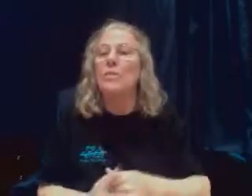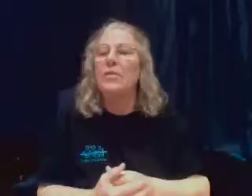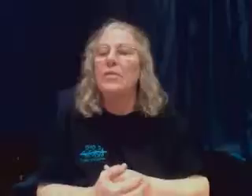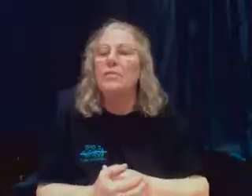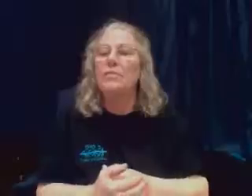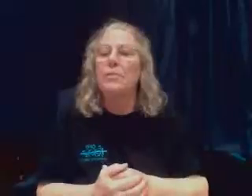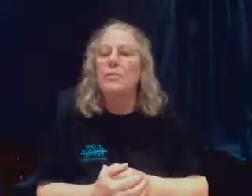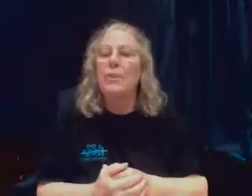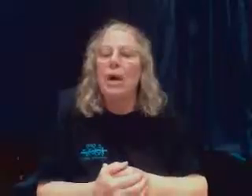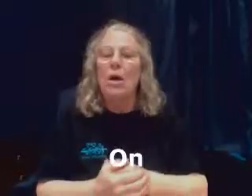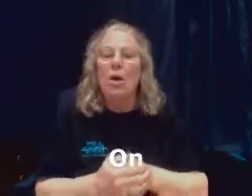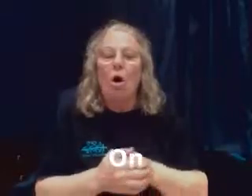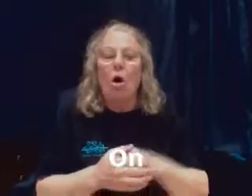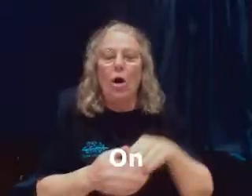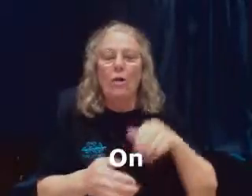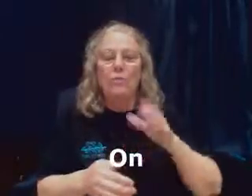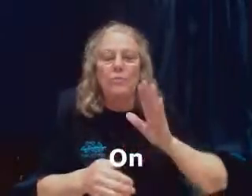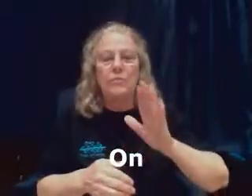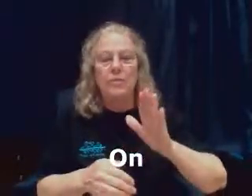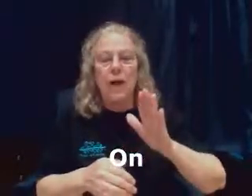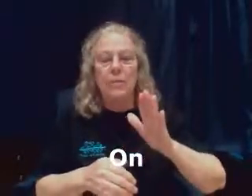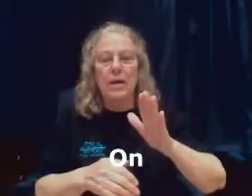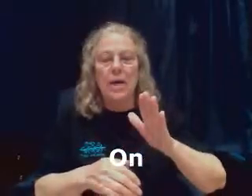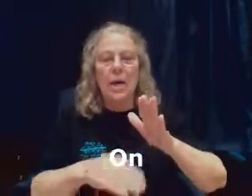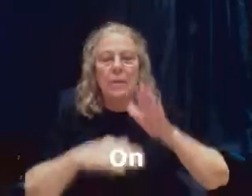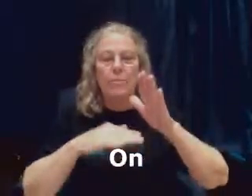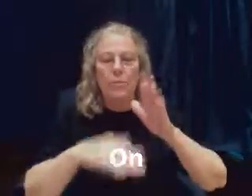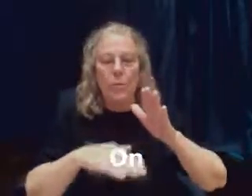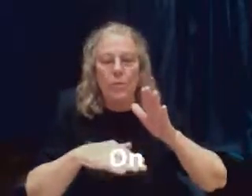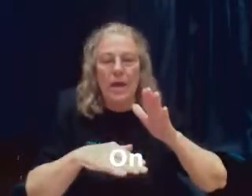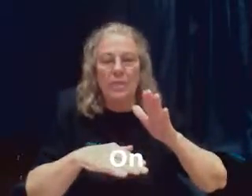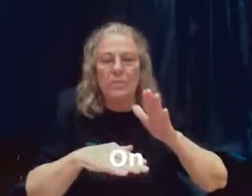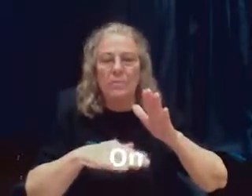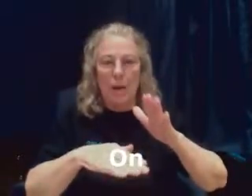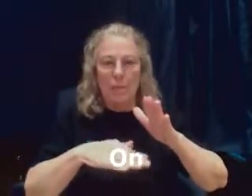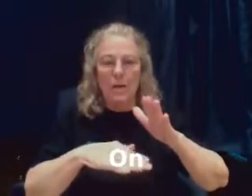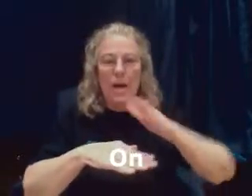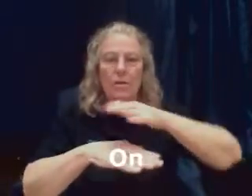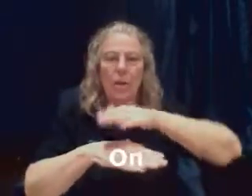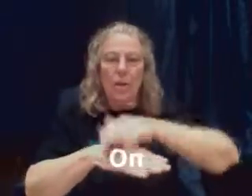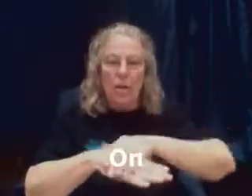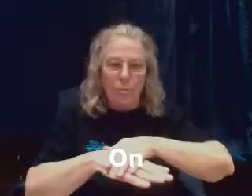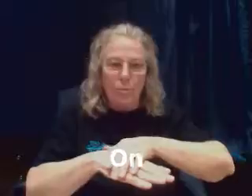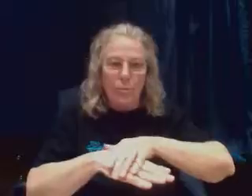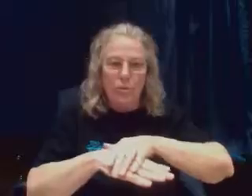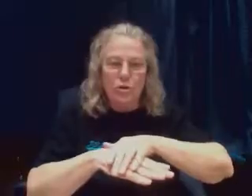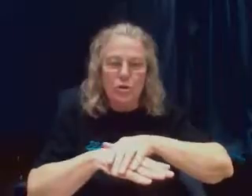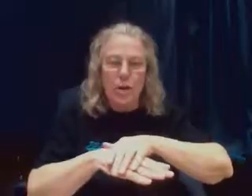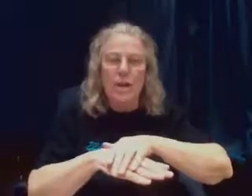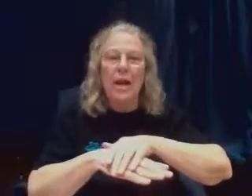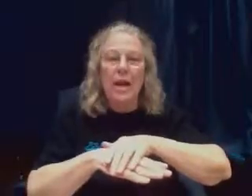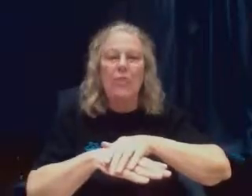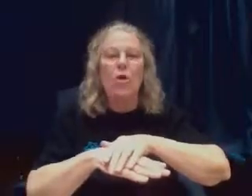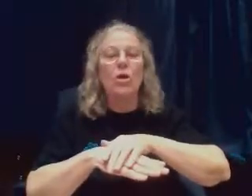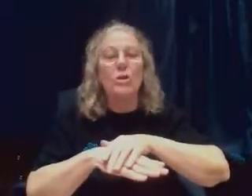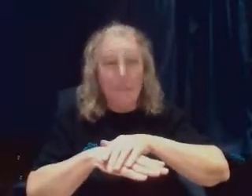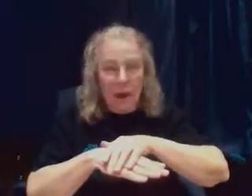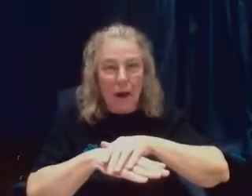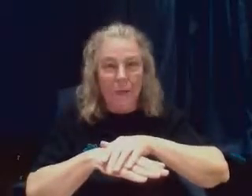something. On, dominant hand, both hands palm down, put your dominant hand on top of